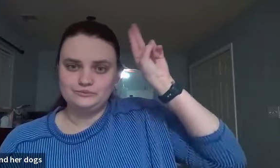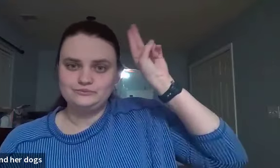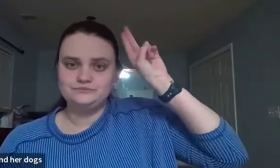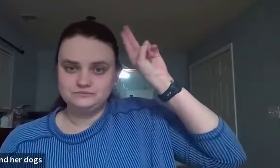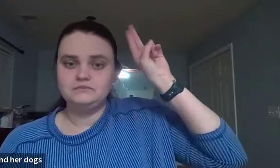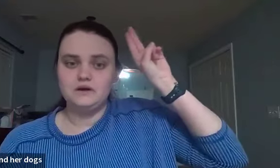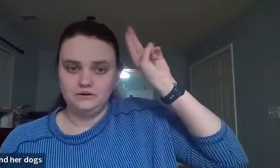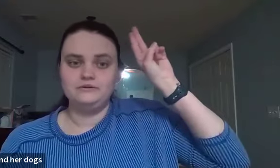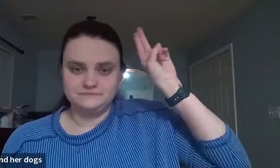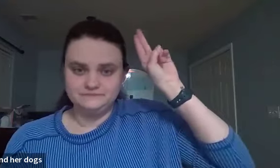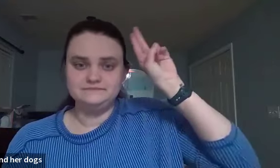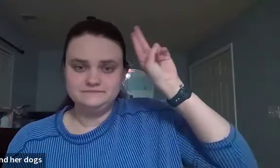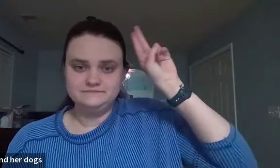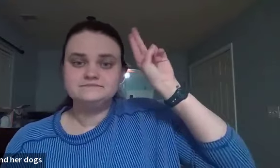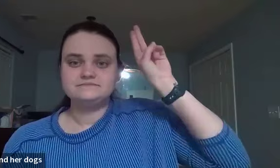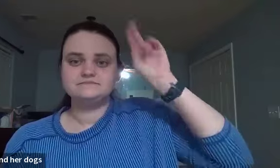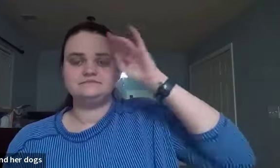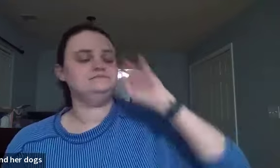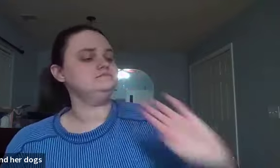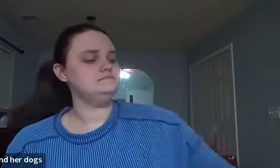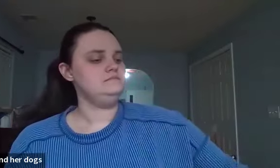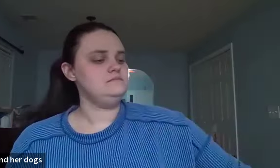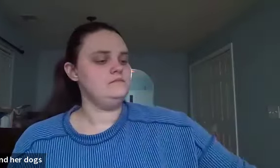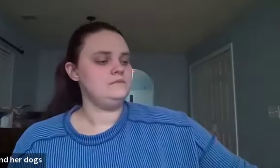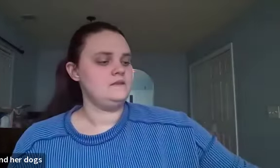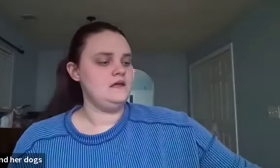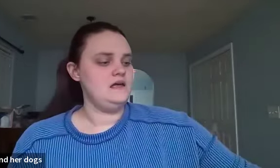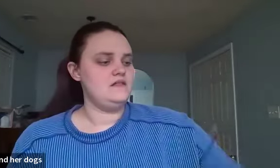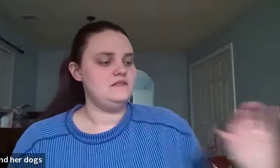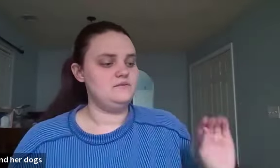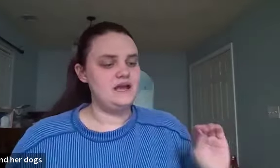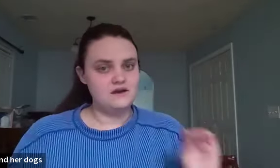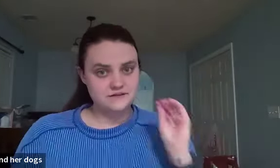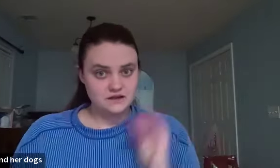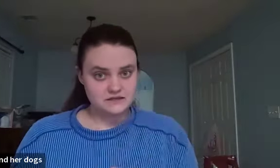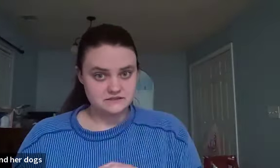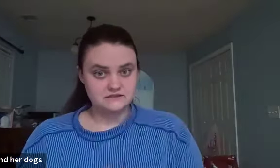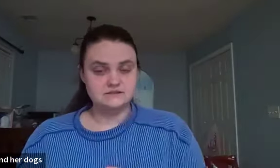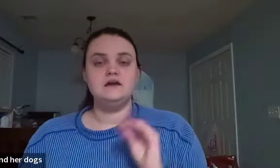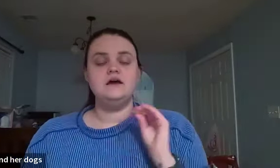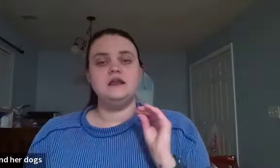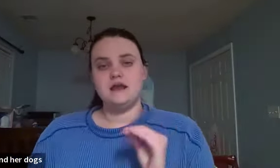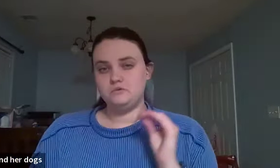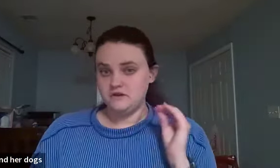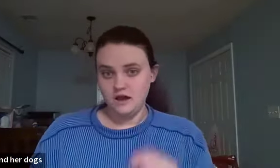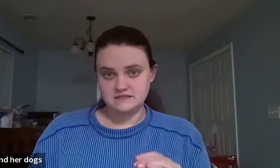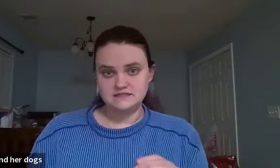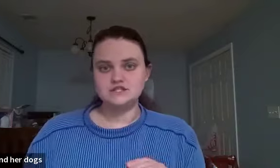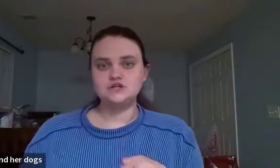Uncle. Uncle. Then we have cousins. Now with cousins,